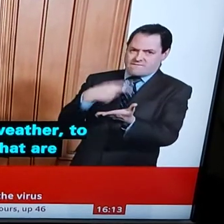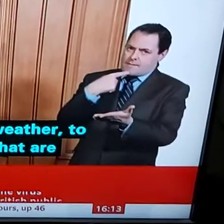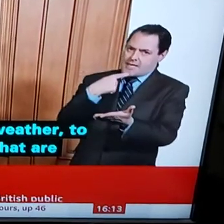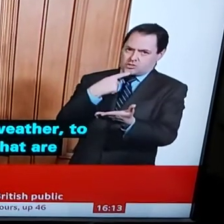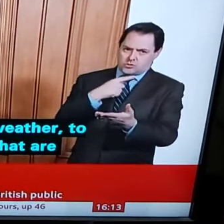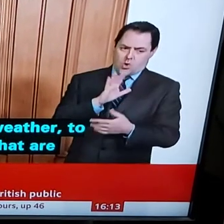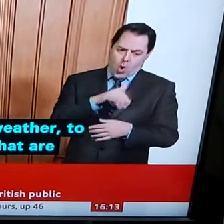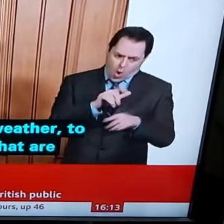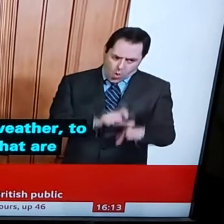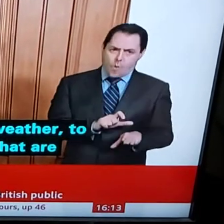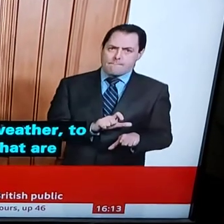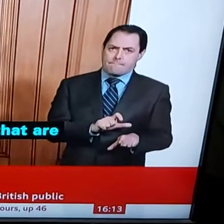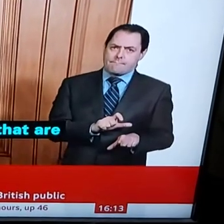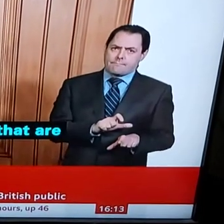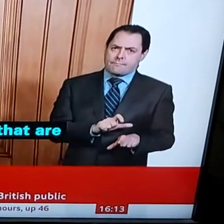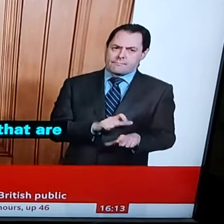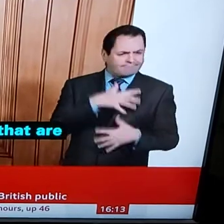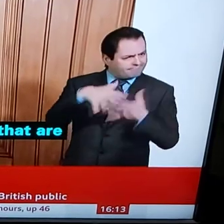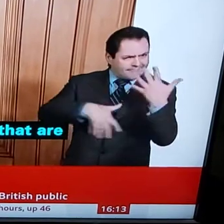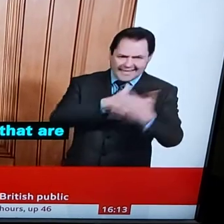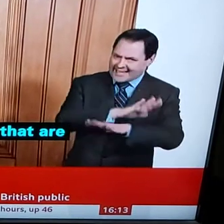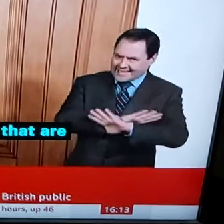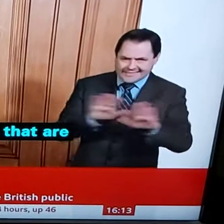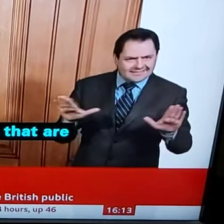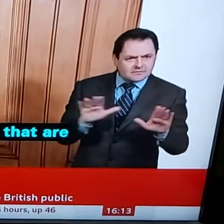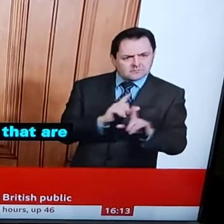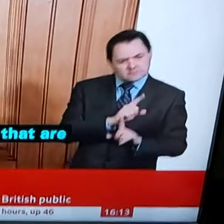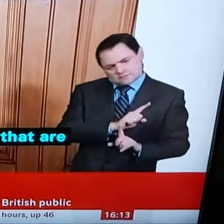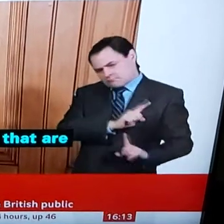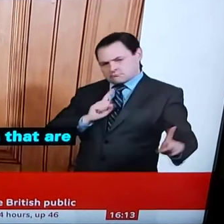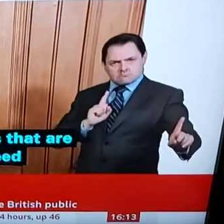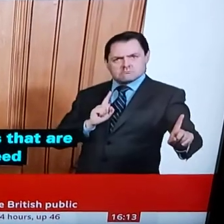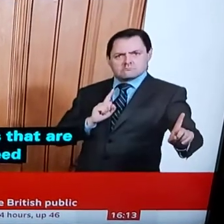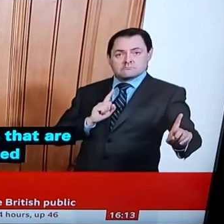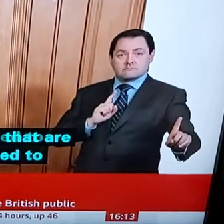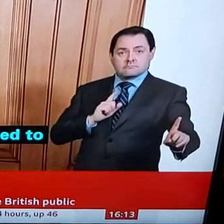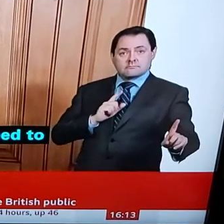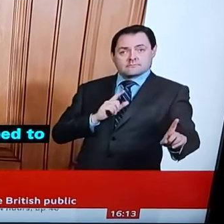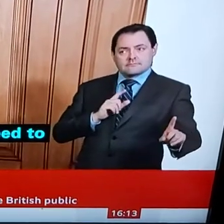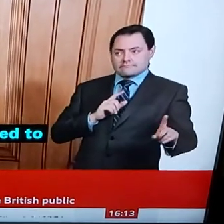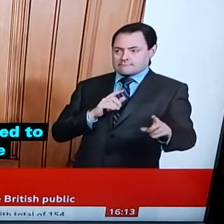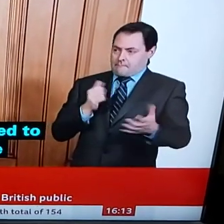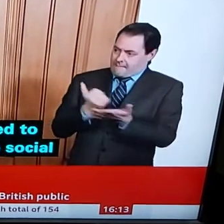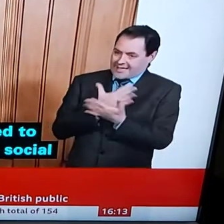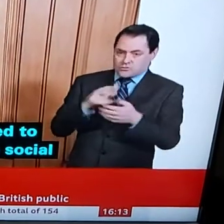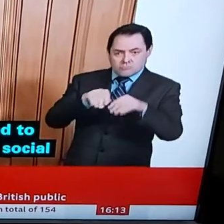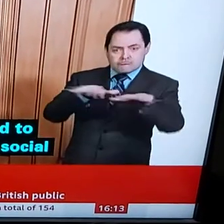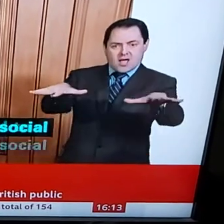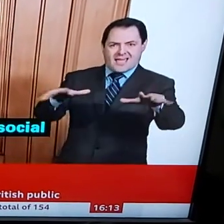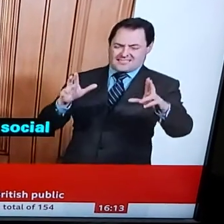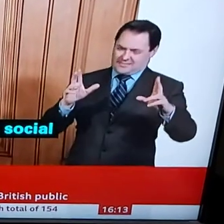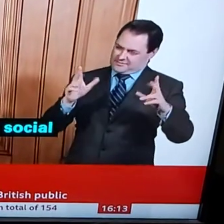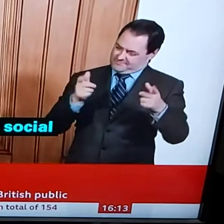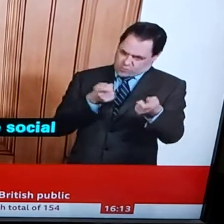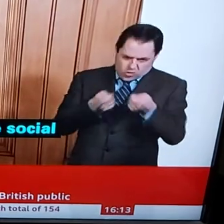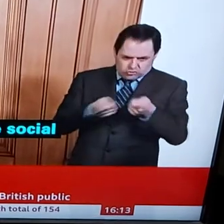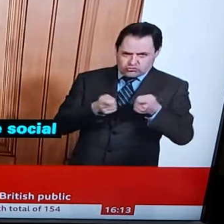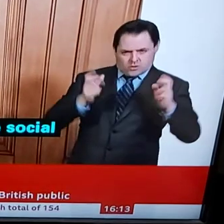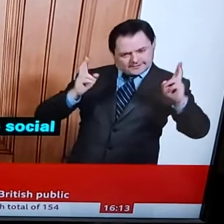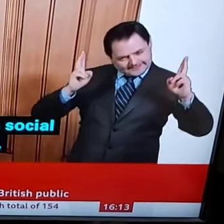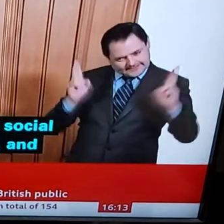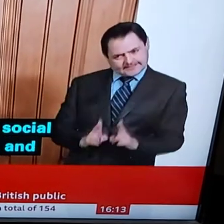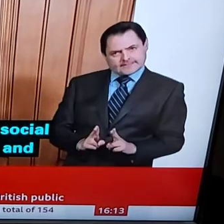to stop social contact, reduce social contact, stop transmission, and reduce spread of the virus. And by